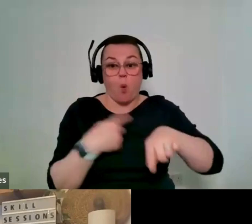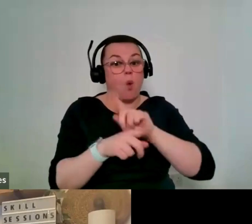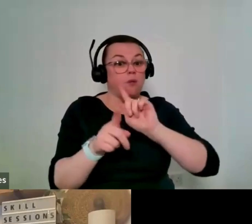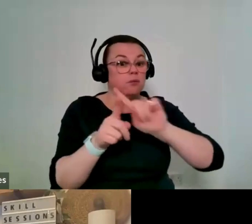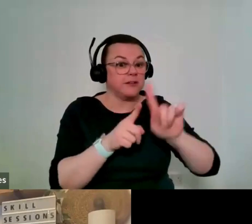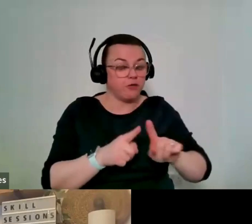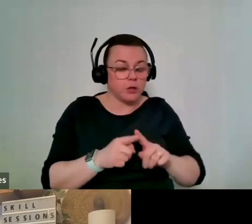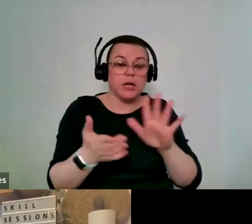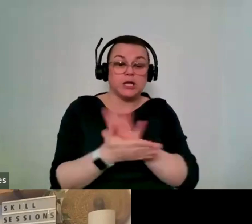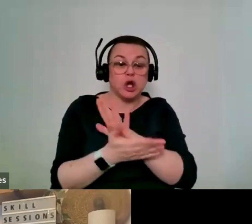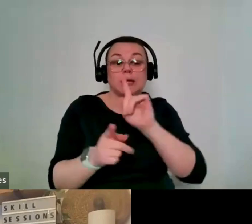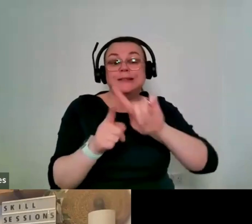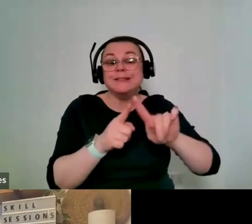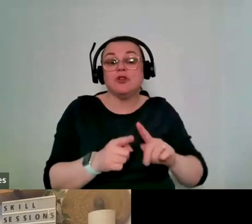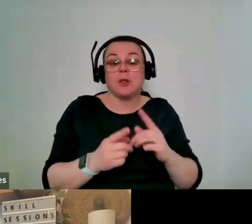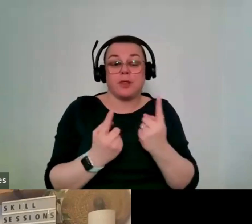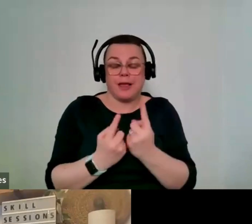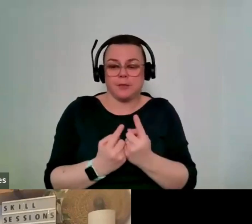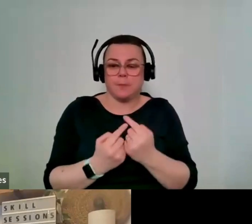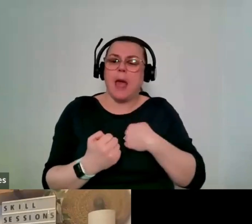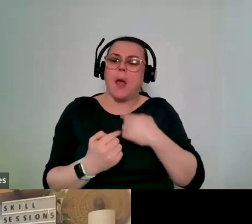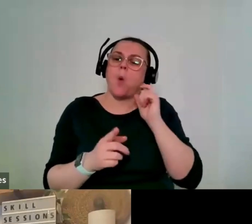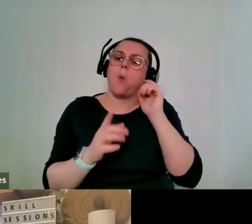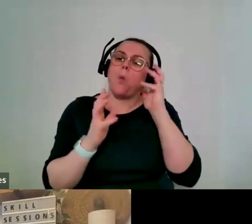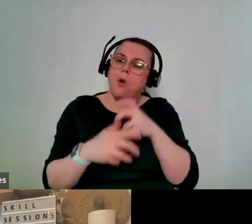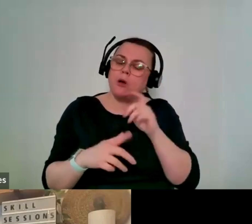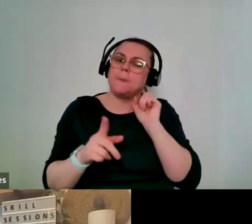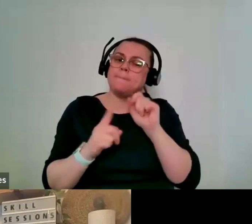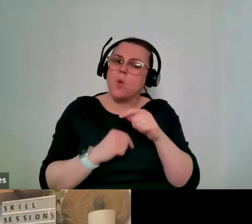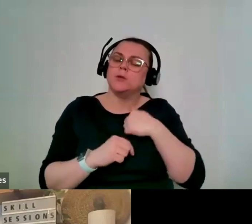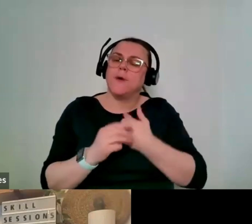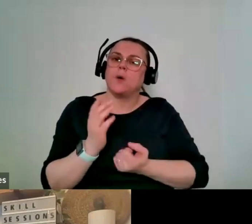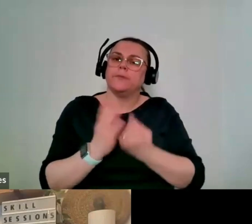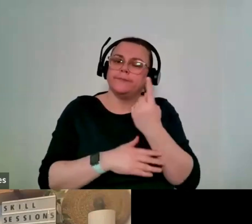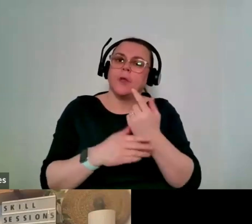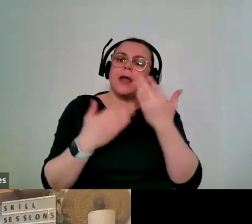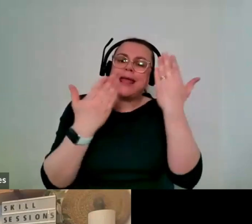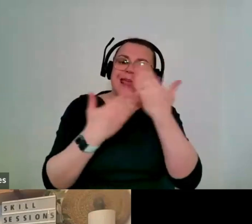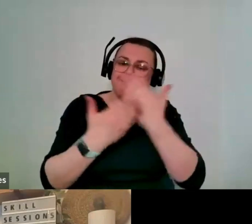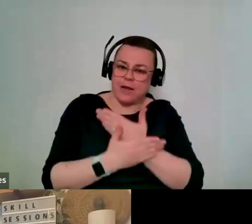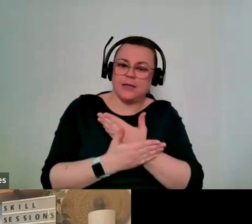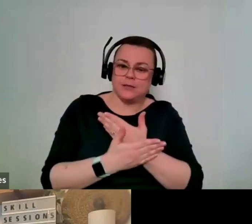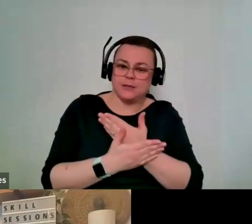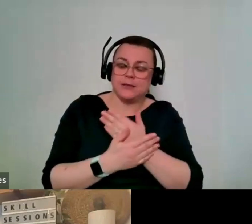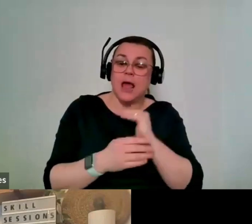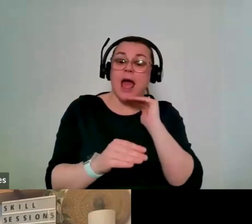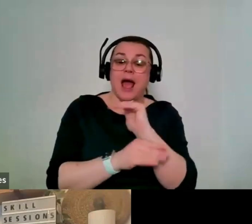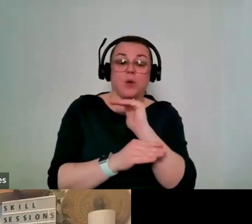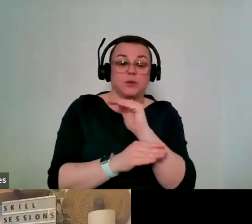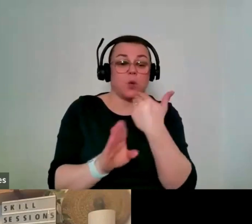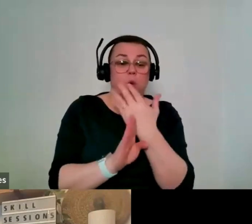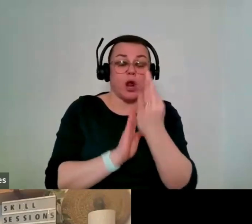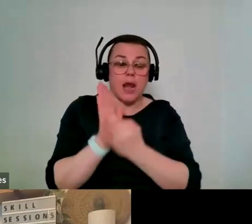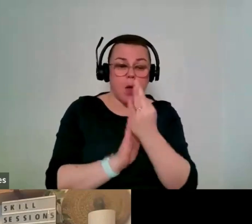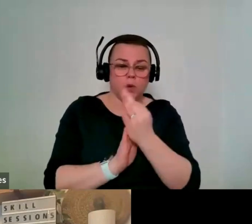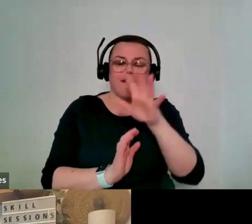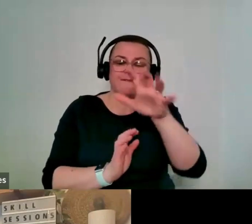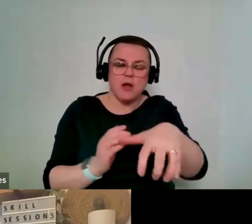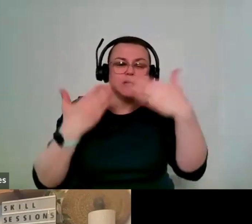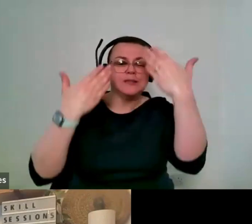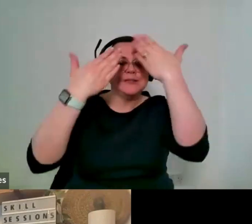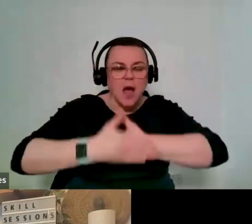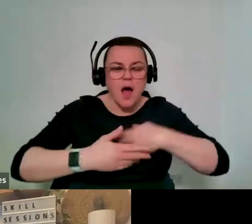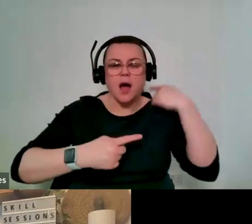different things. But I'm always worried that most of our events do tend to run in the evenings, outside working hours in venues that are darker